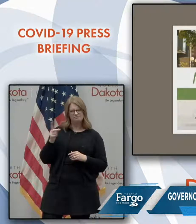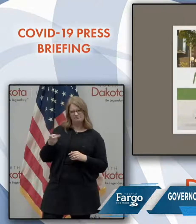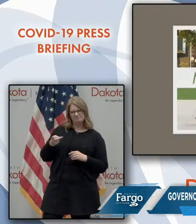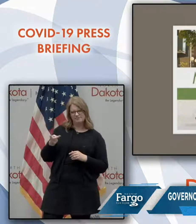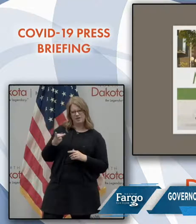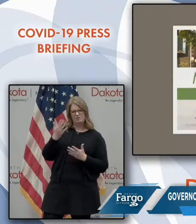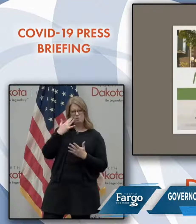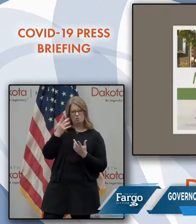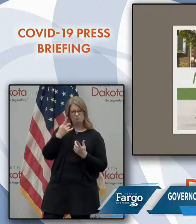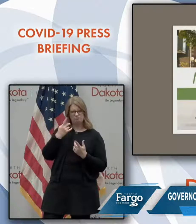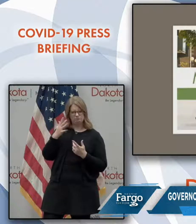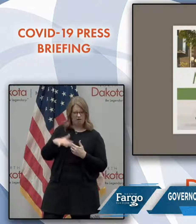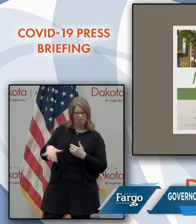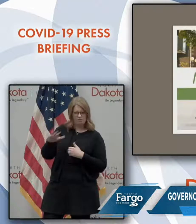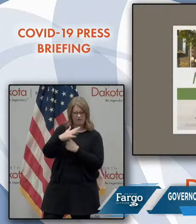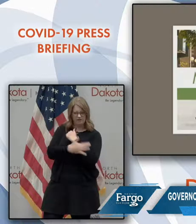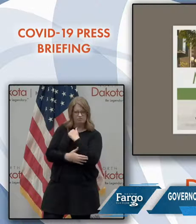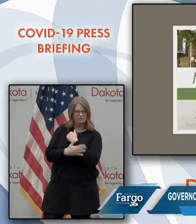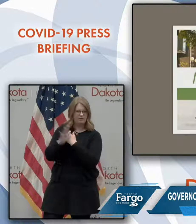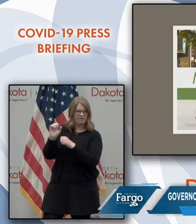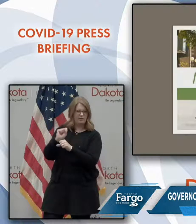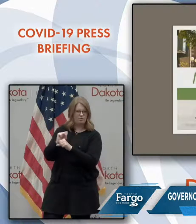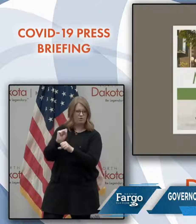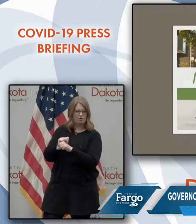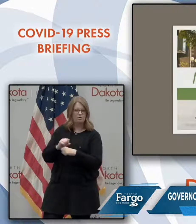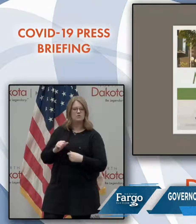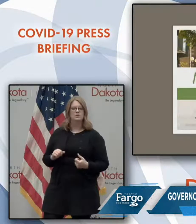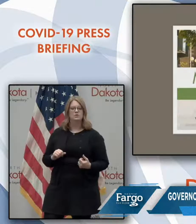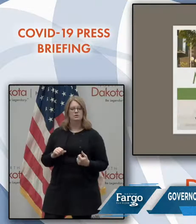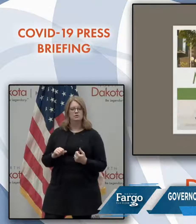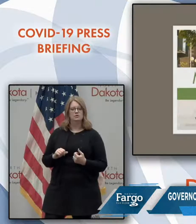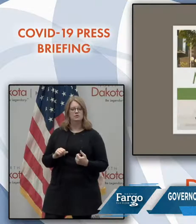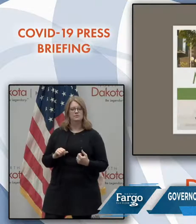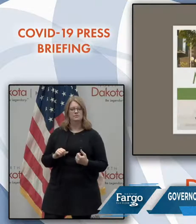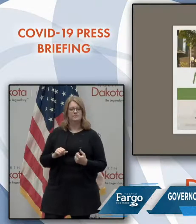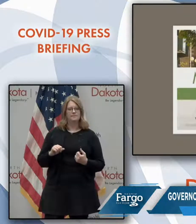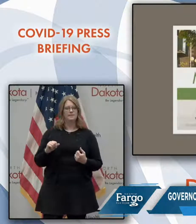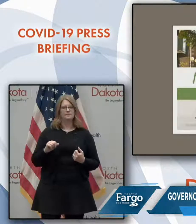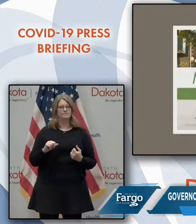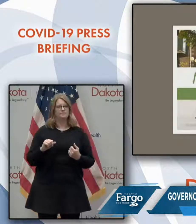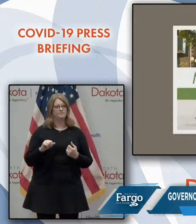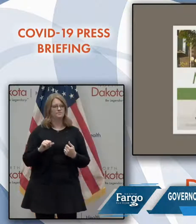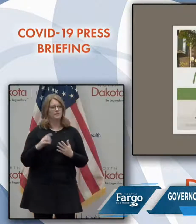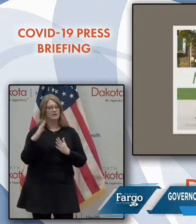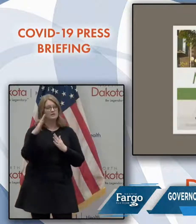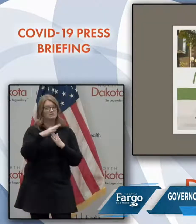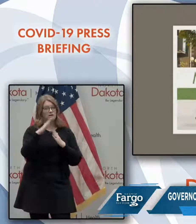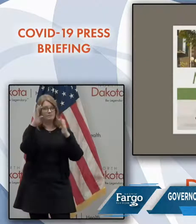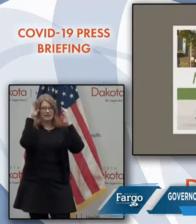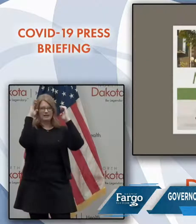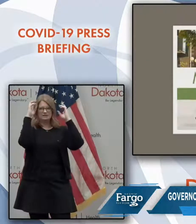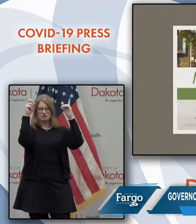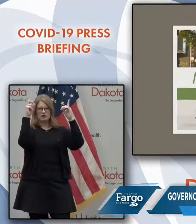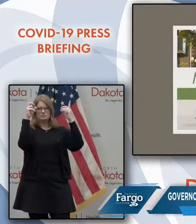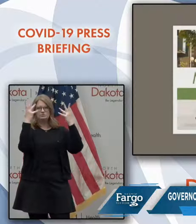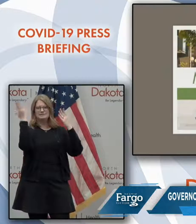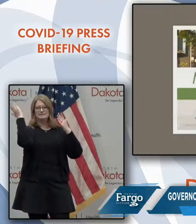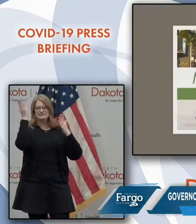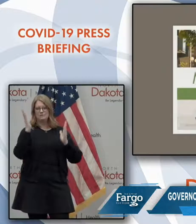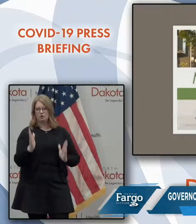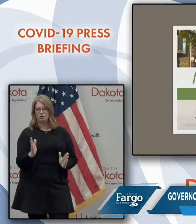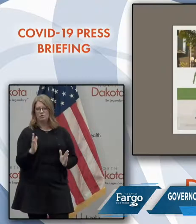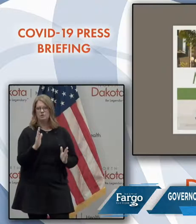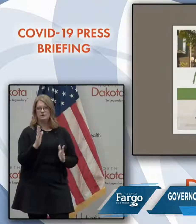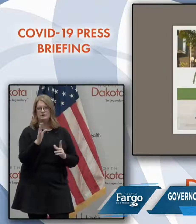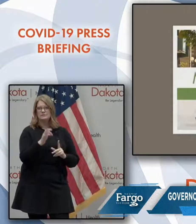work, also are going to be presenting. And so we've also got, in addition to the top educational speakers, we'll